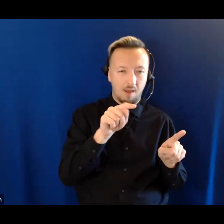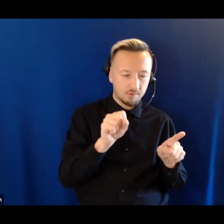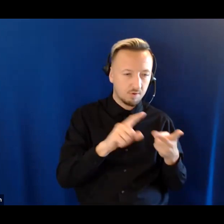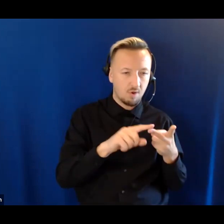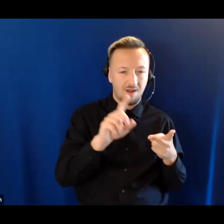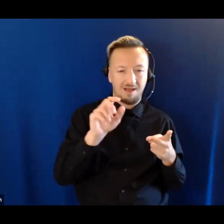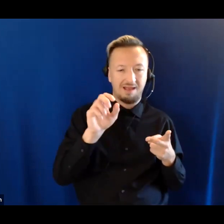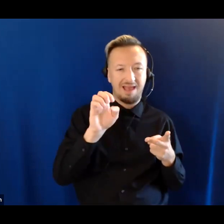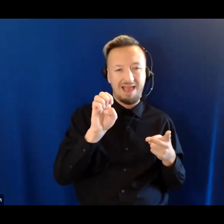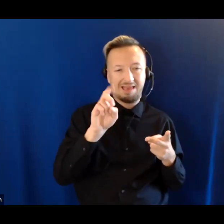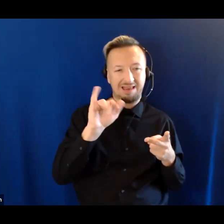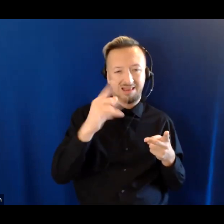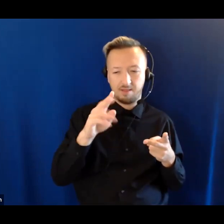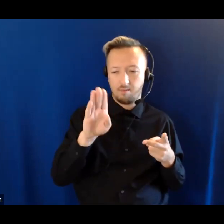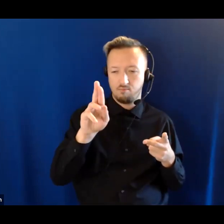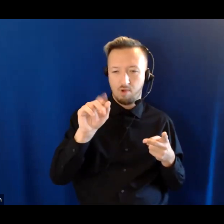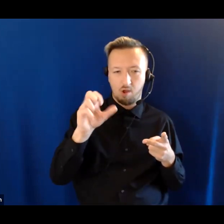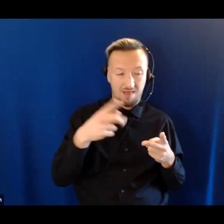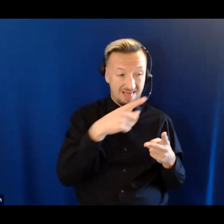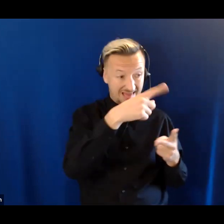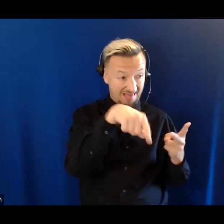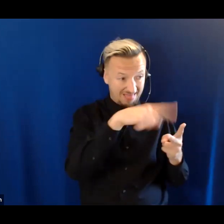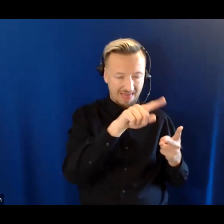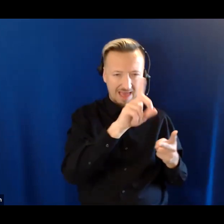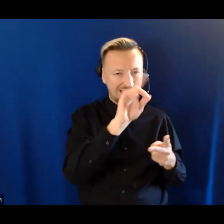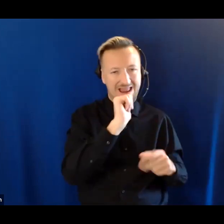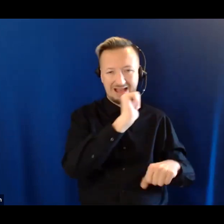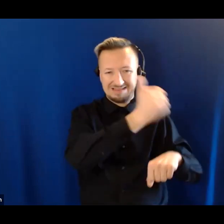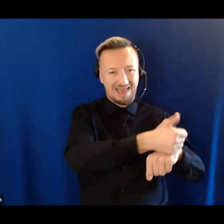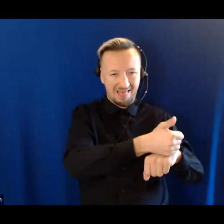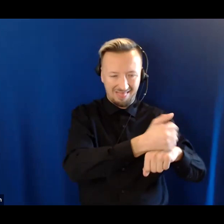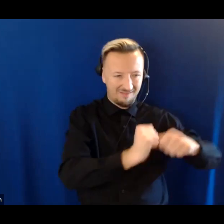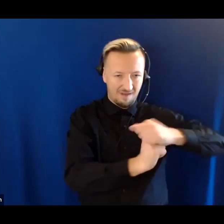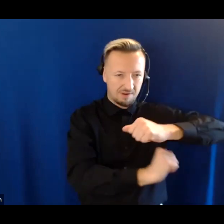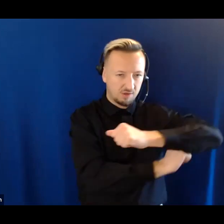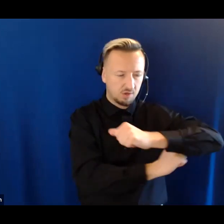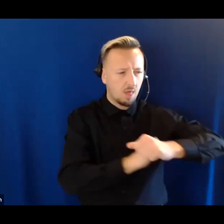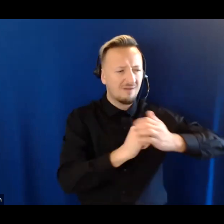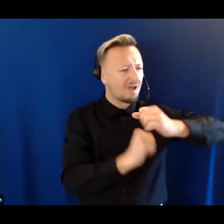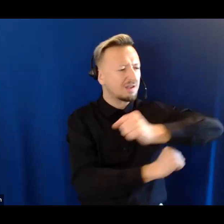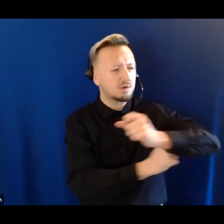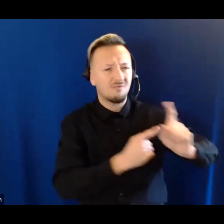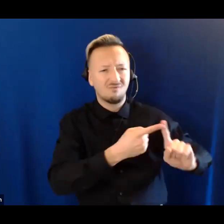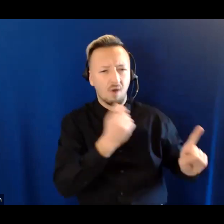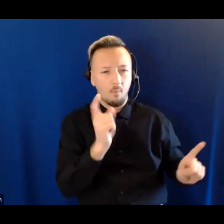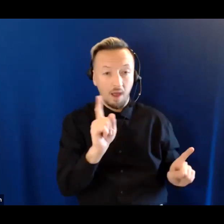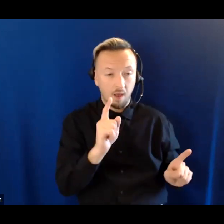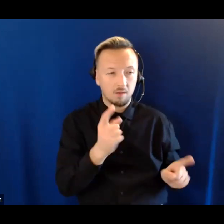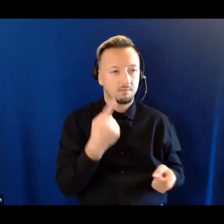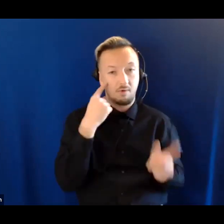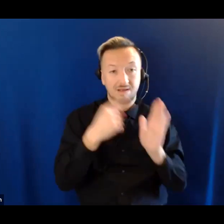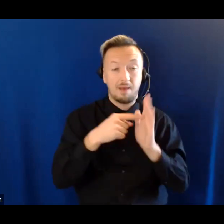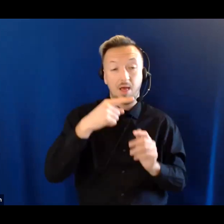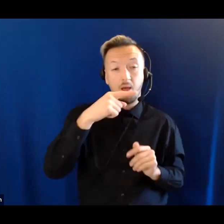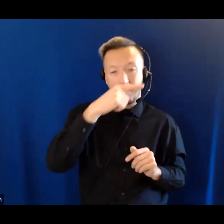Like, these are not the people that laid the framework for it, right? Those frameworks came from somewhere. I'm thinking about Black people in the US